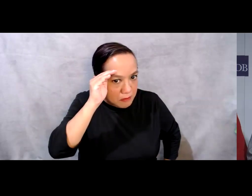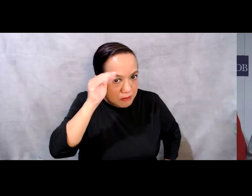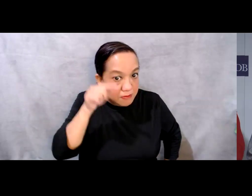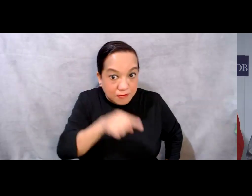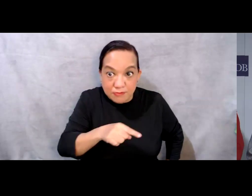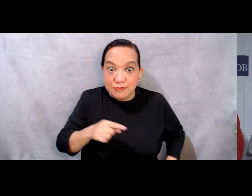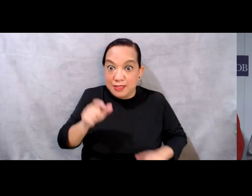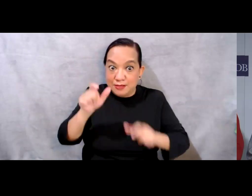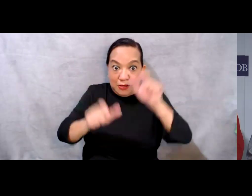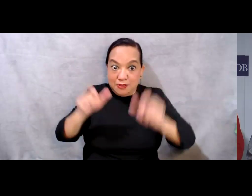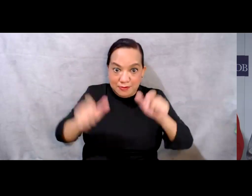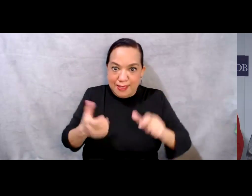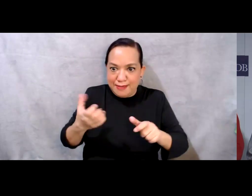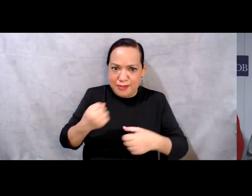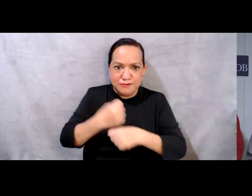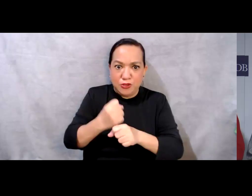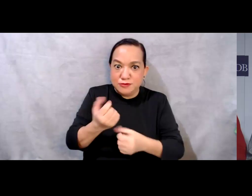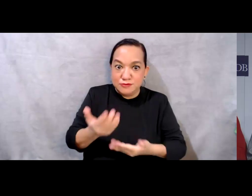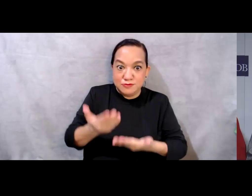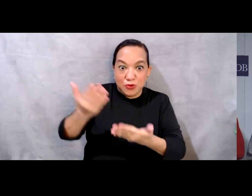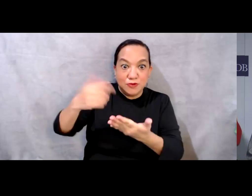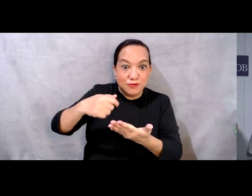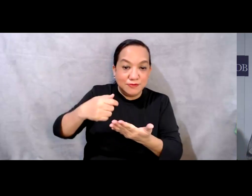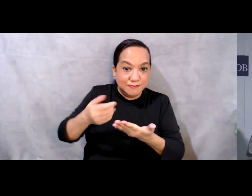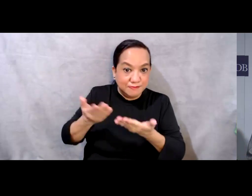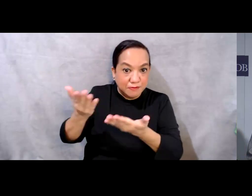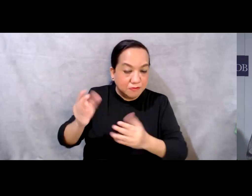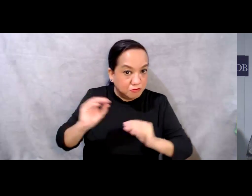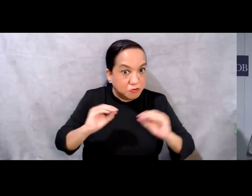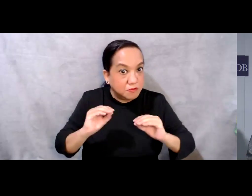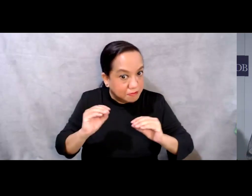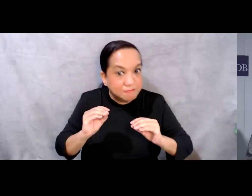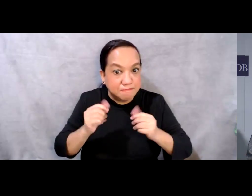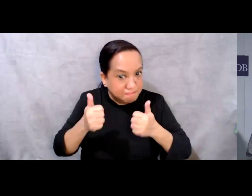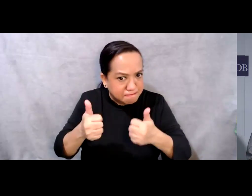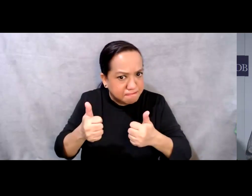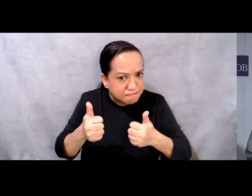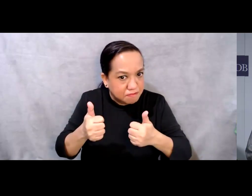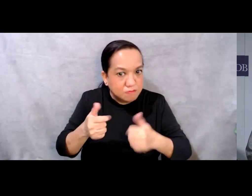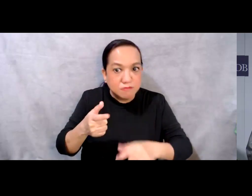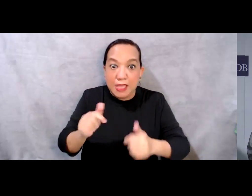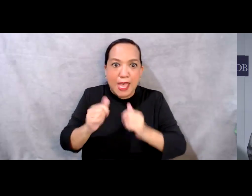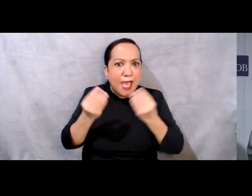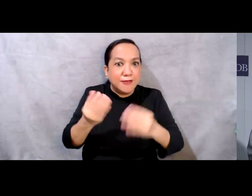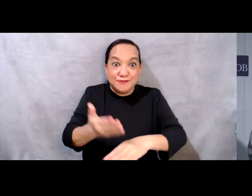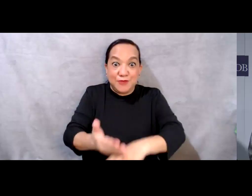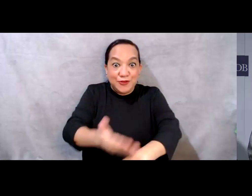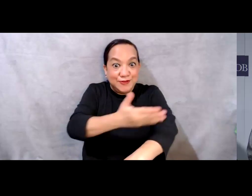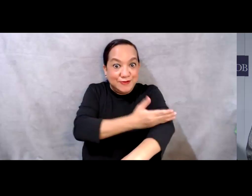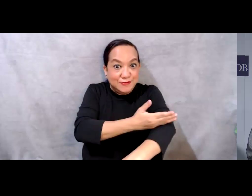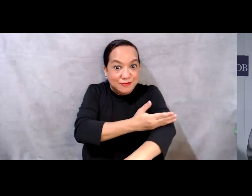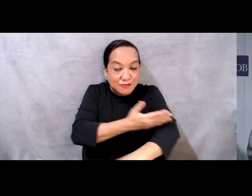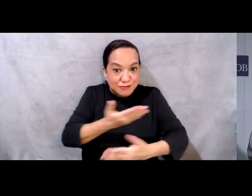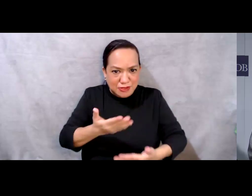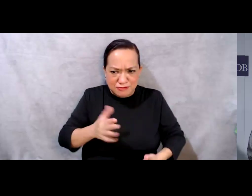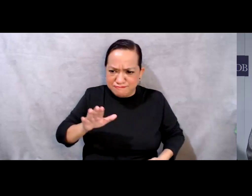review processes and subsequent remedial action resulted in extensive material improvements in the well-being of affected households.